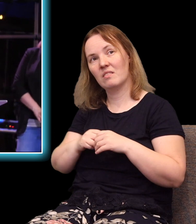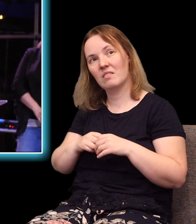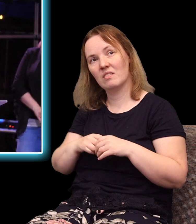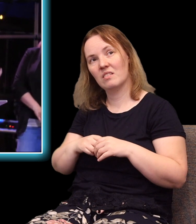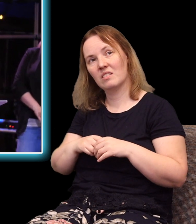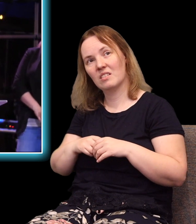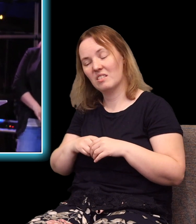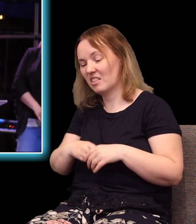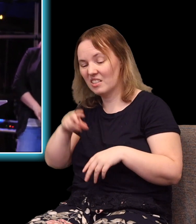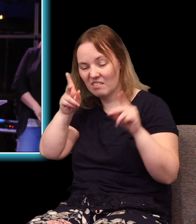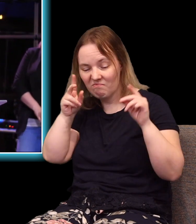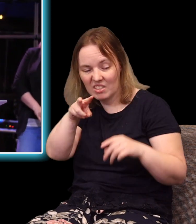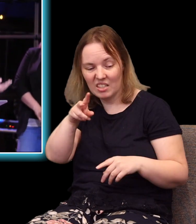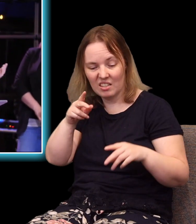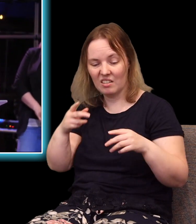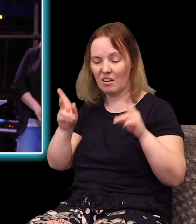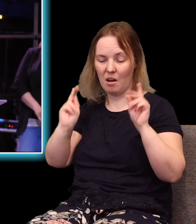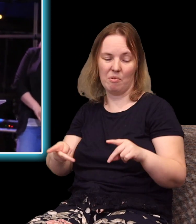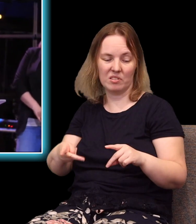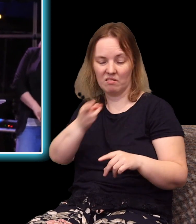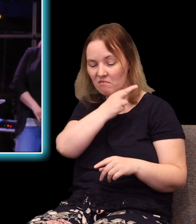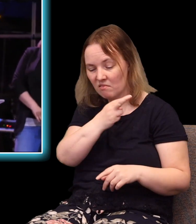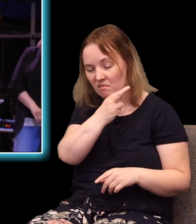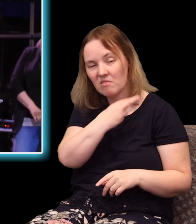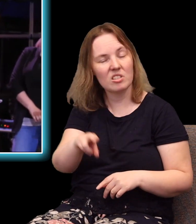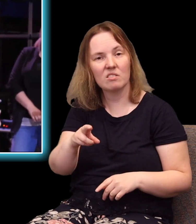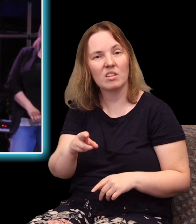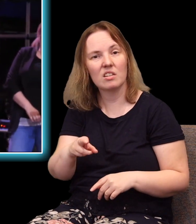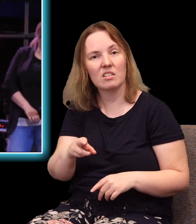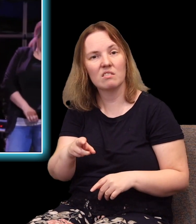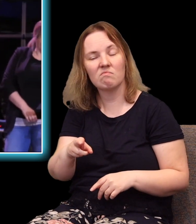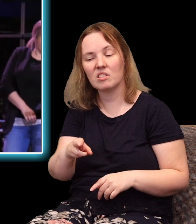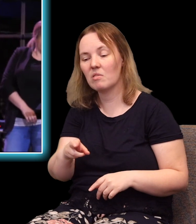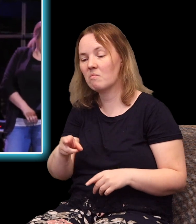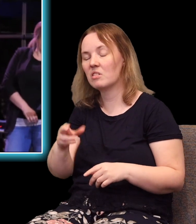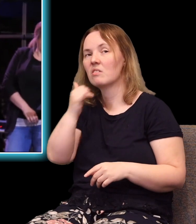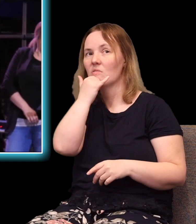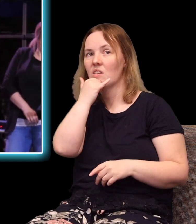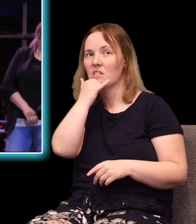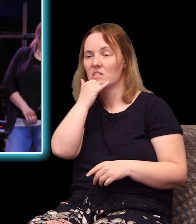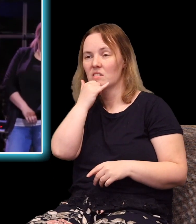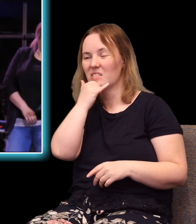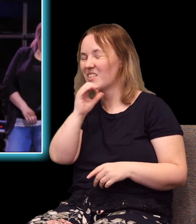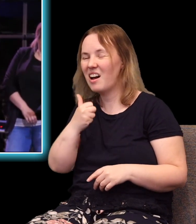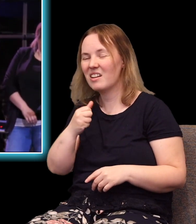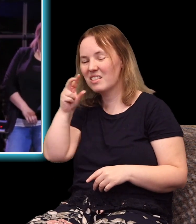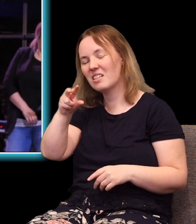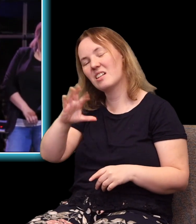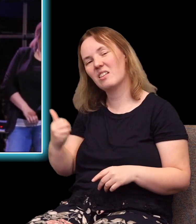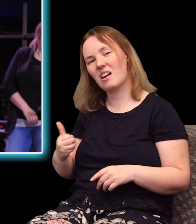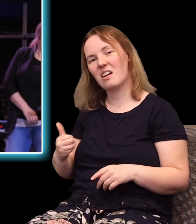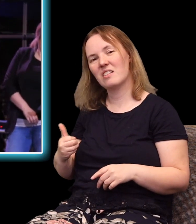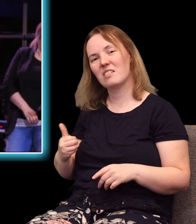do they see? They just see another religious person. They see a person who's trying good. They use religion as a crutch, sometimes to get it right, sometimes to get it wrong. But they're not seeing another kind